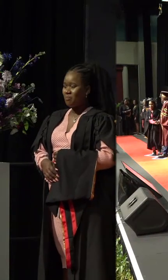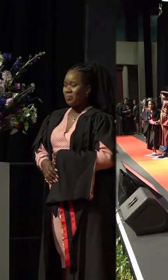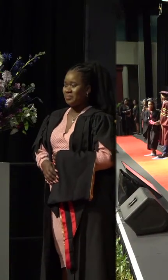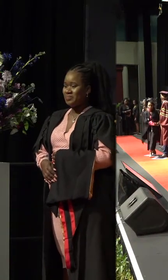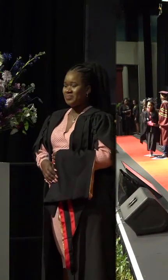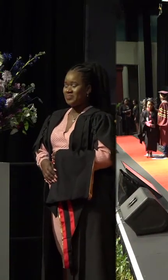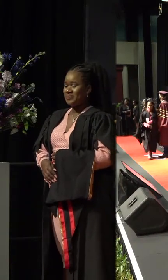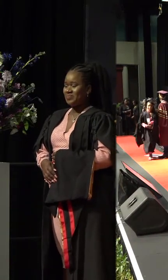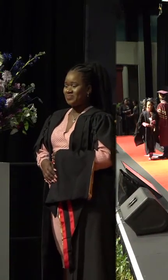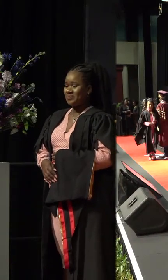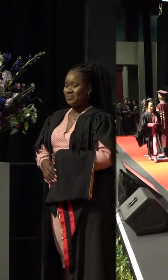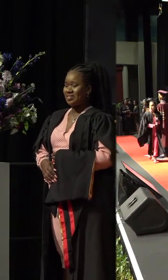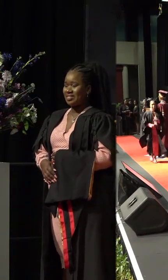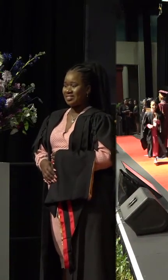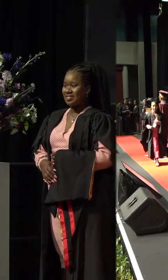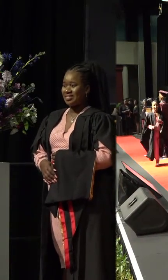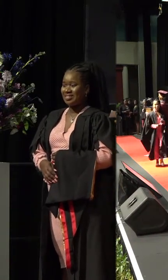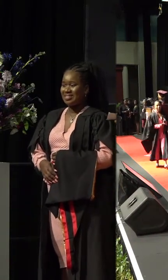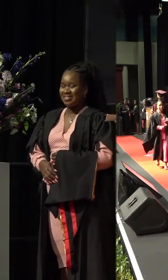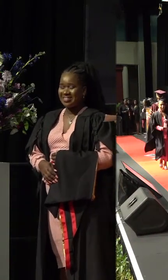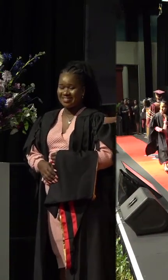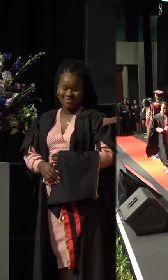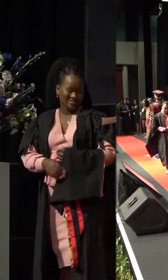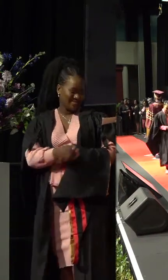Tinile Nondumiso Mpungose.